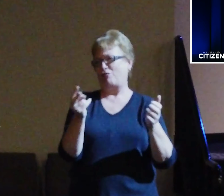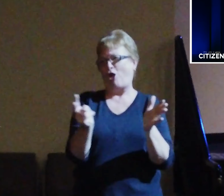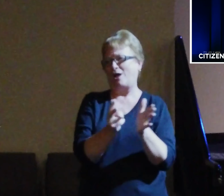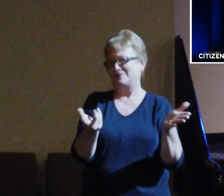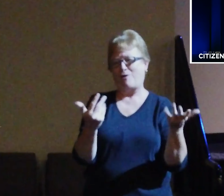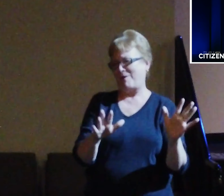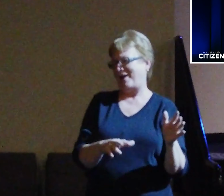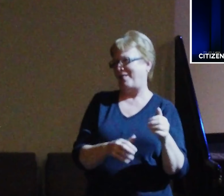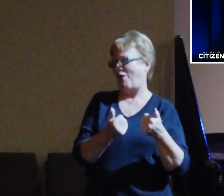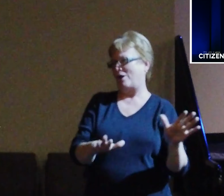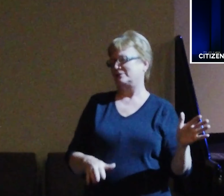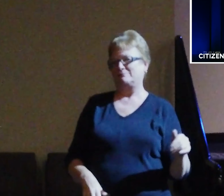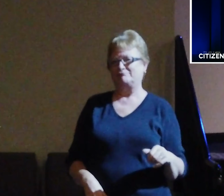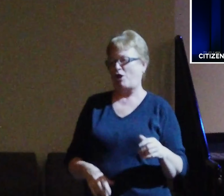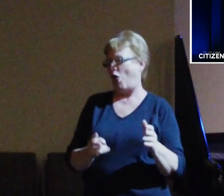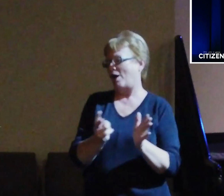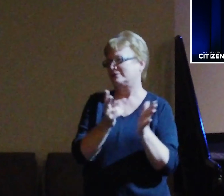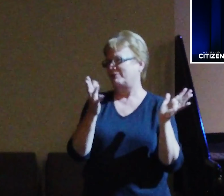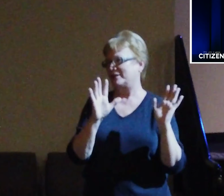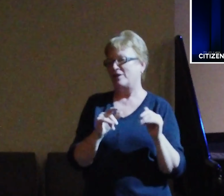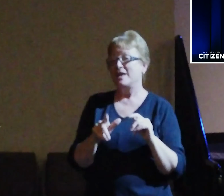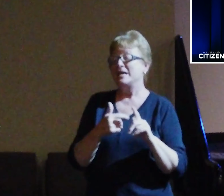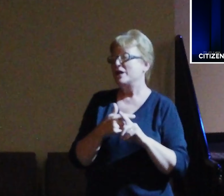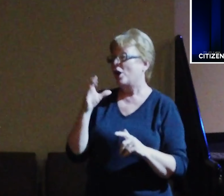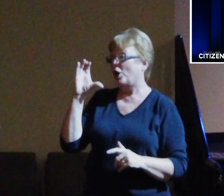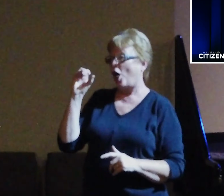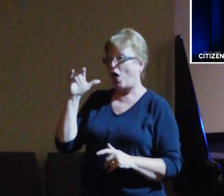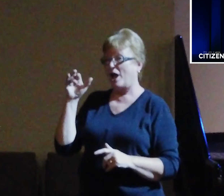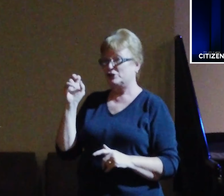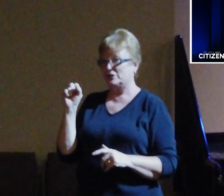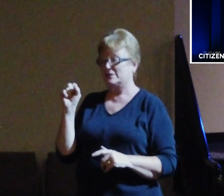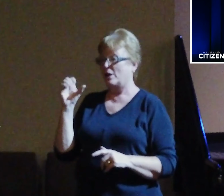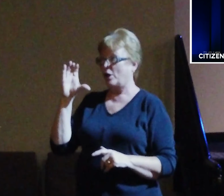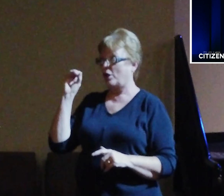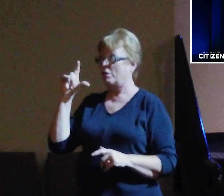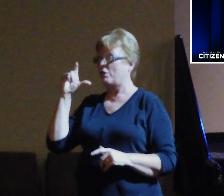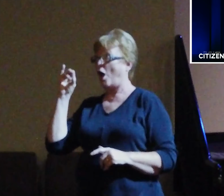Colossians 2.15 reminds us of this, saying, he, Christ,